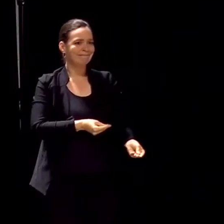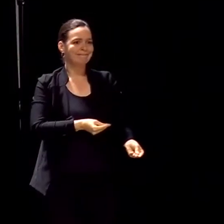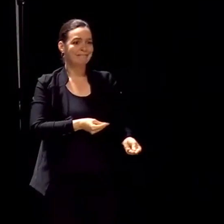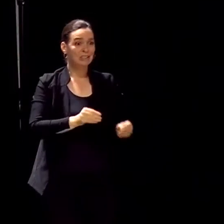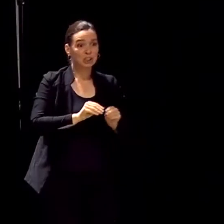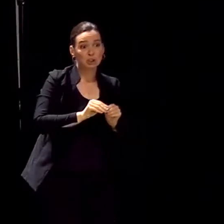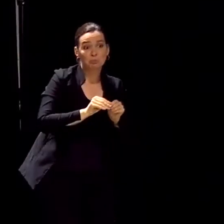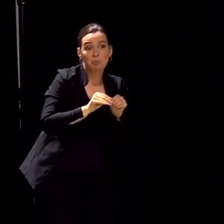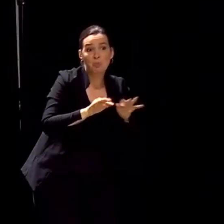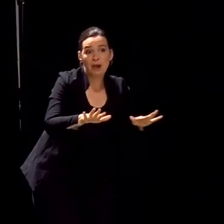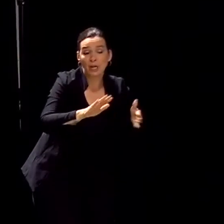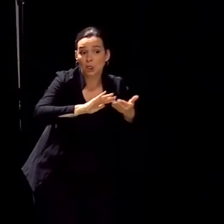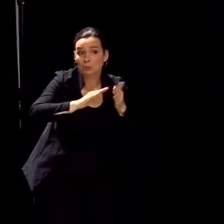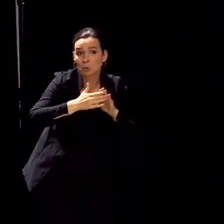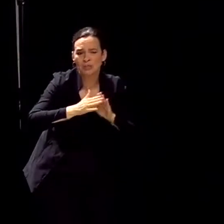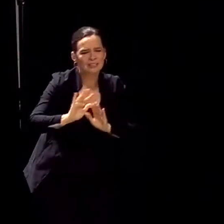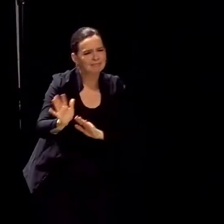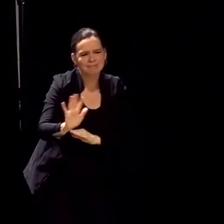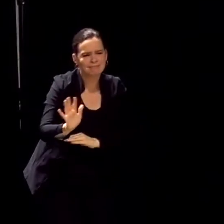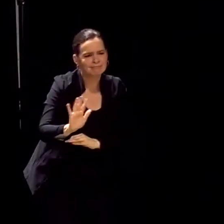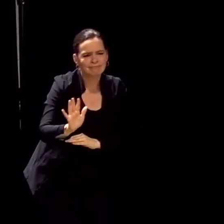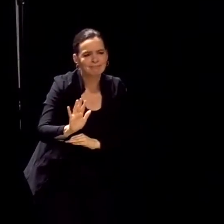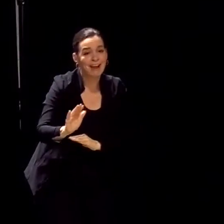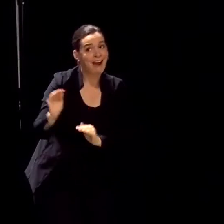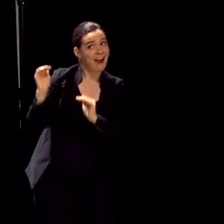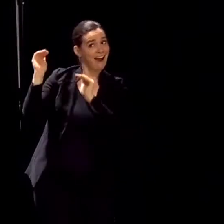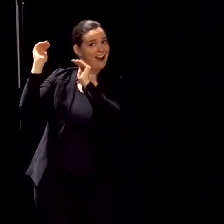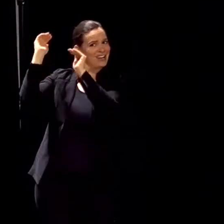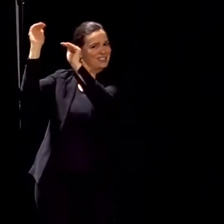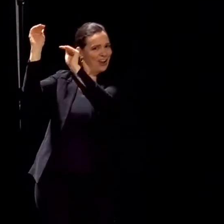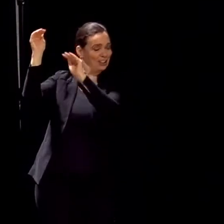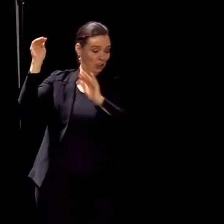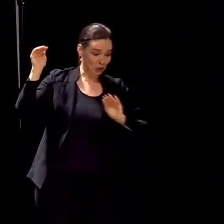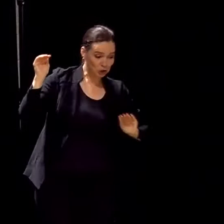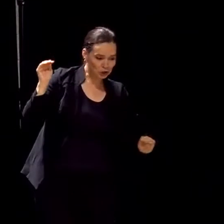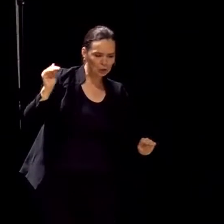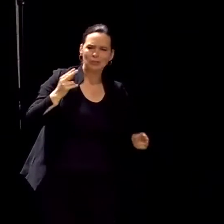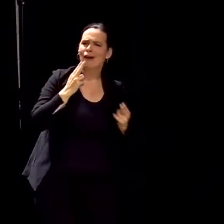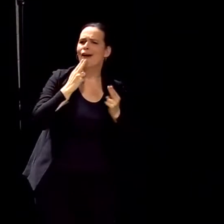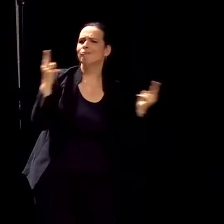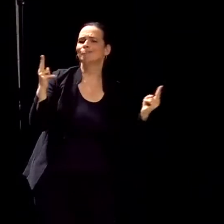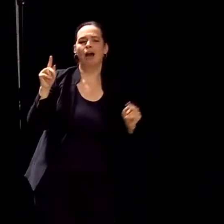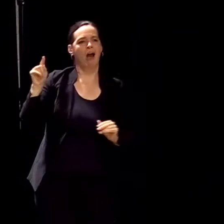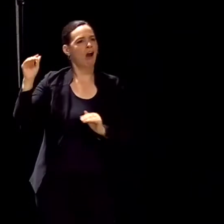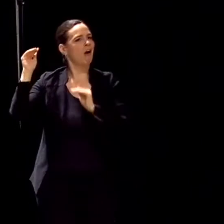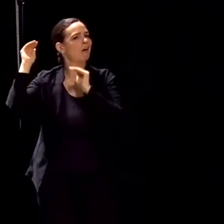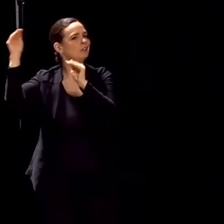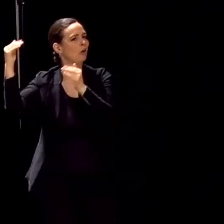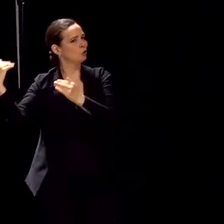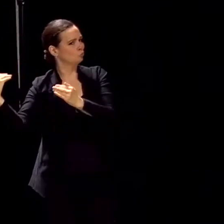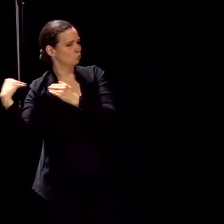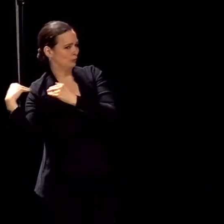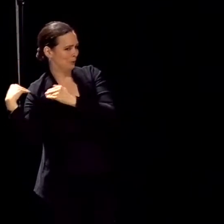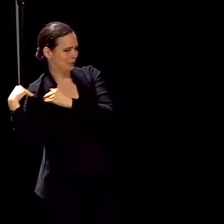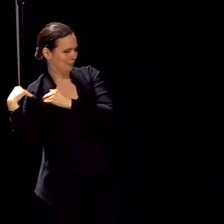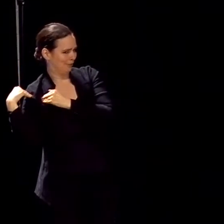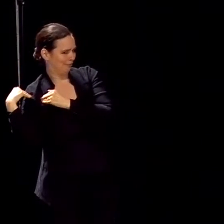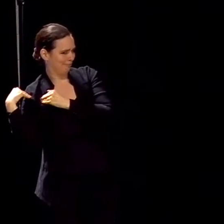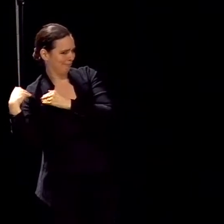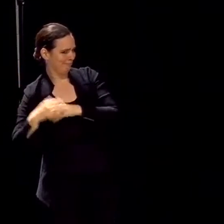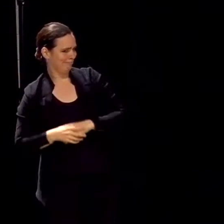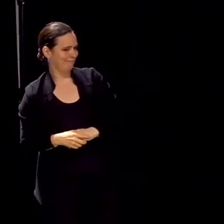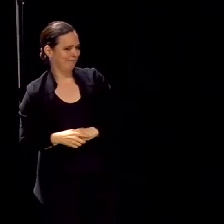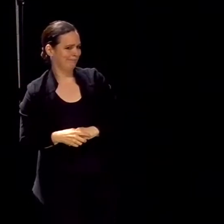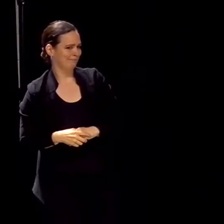when the cluster zones were done for some uniformity with the state, in the other counties where this started, they might have had that, or there might have